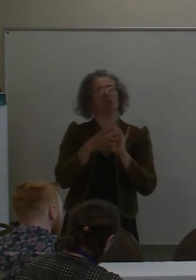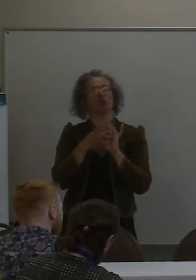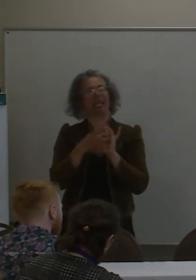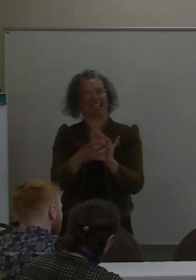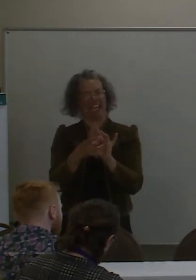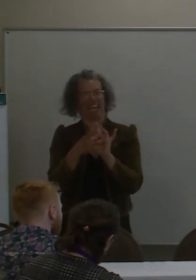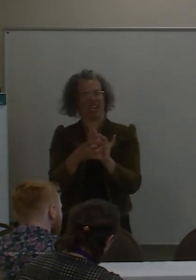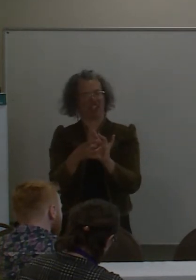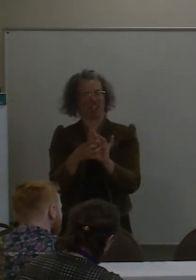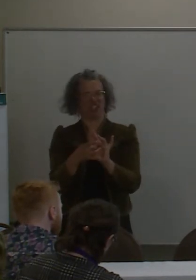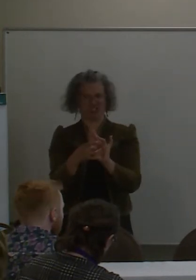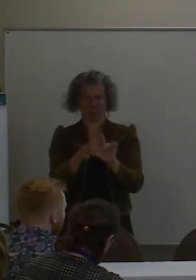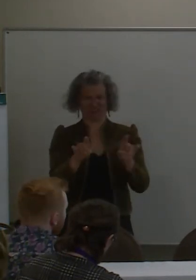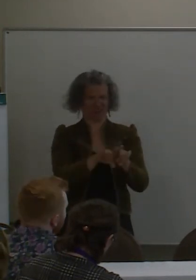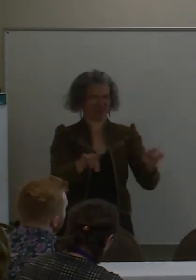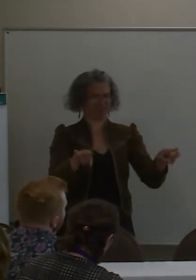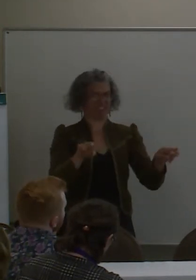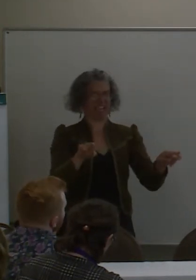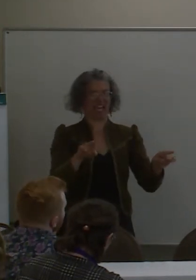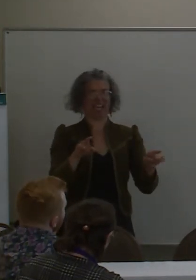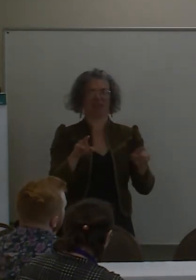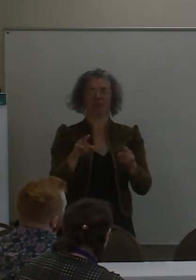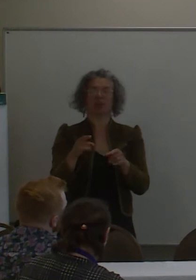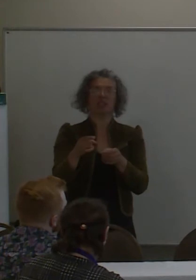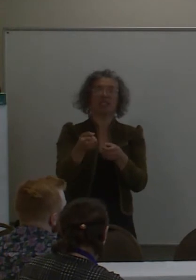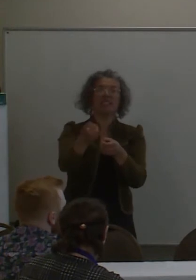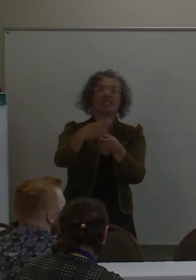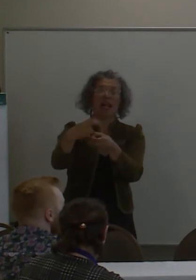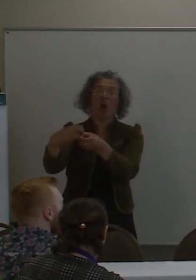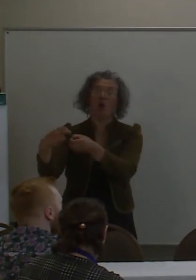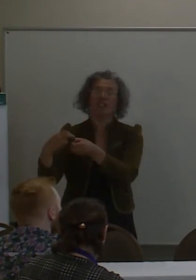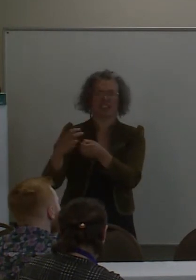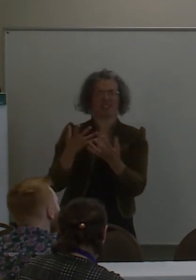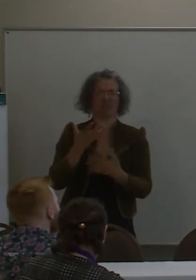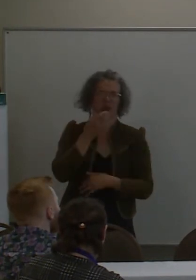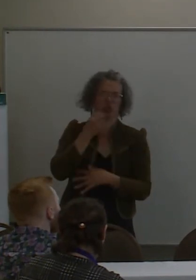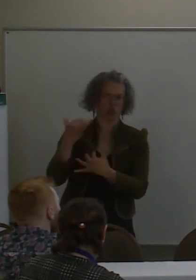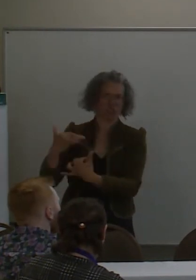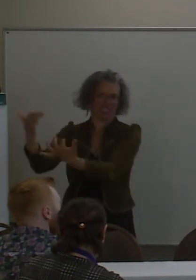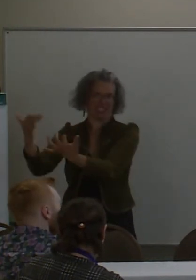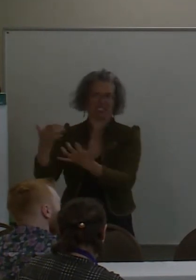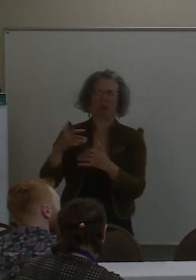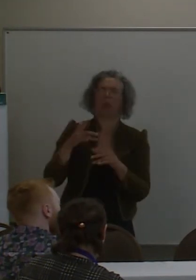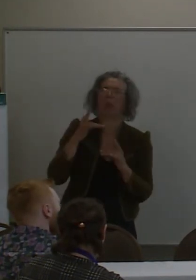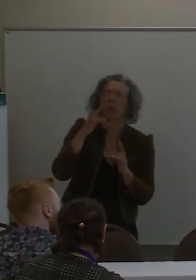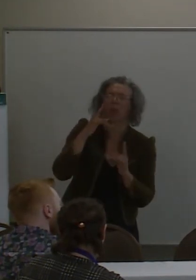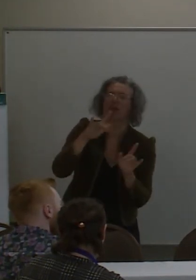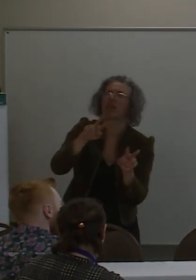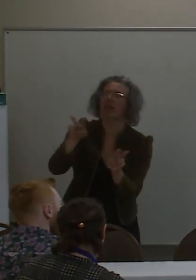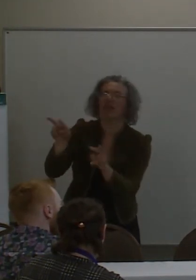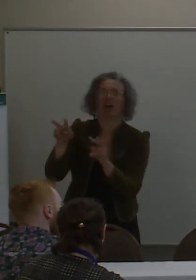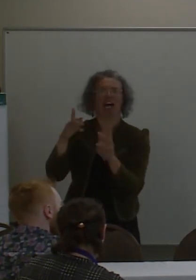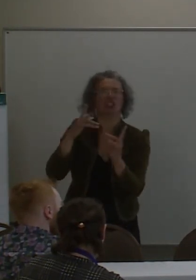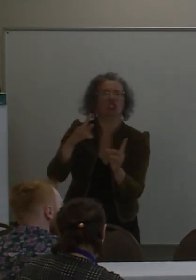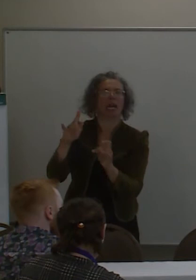engagement is maintenance. It is checking in with your stakeholders, who are your users, and it's user testing, and